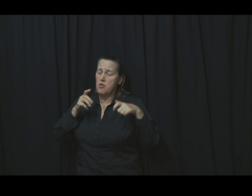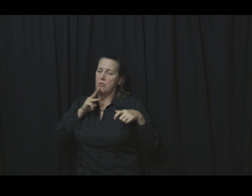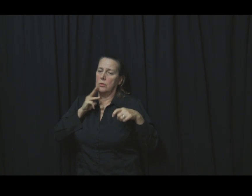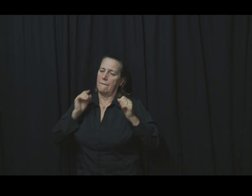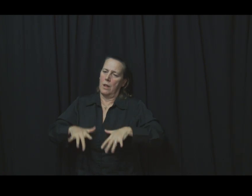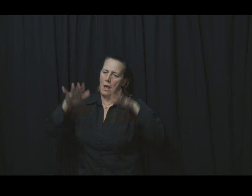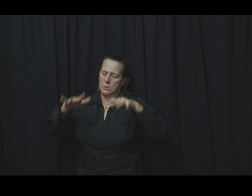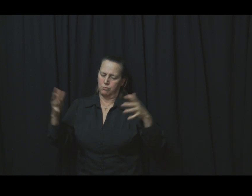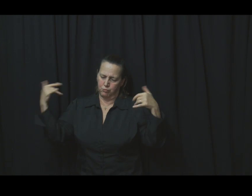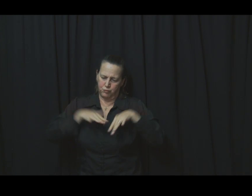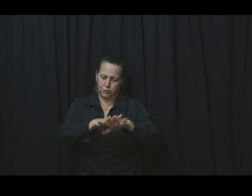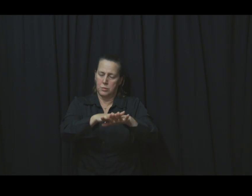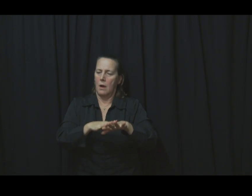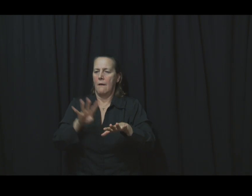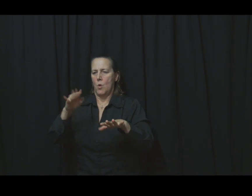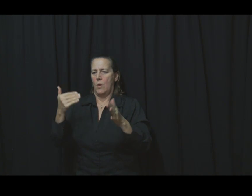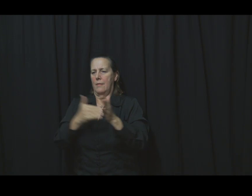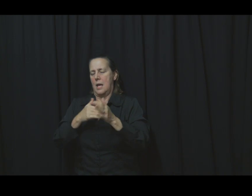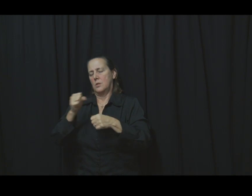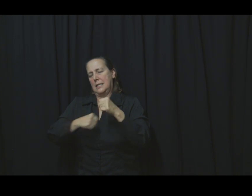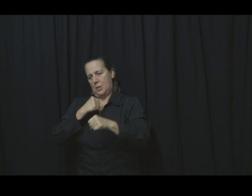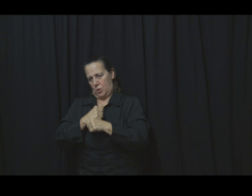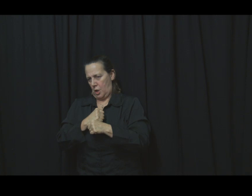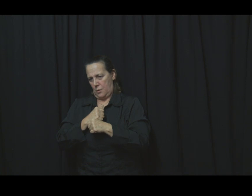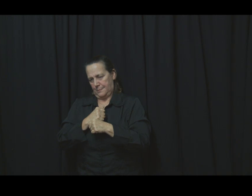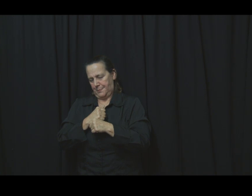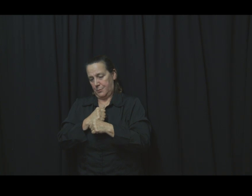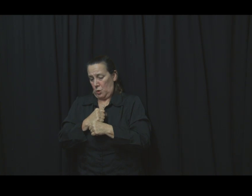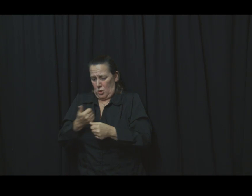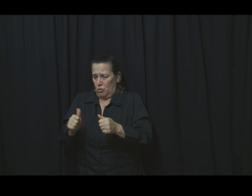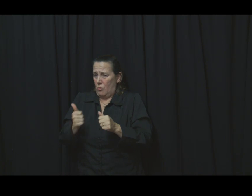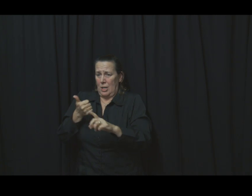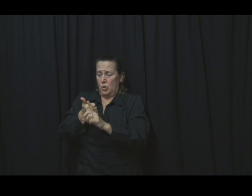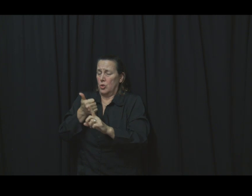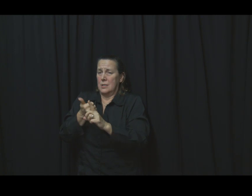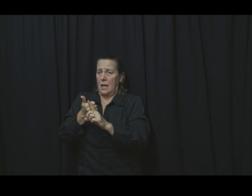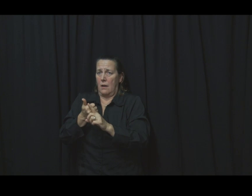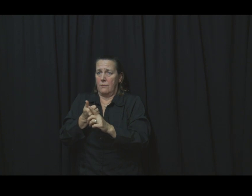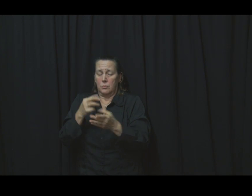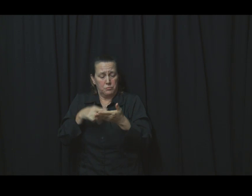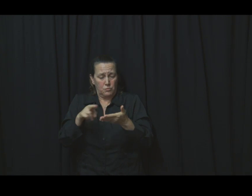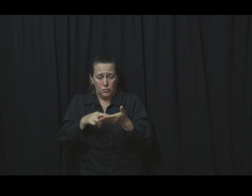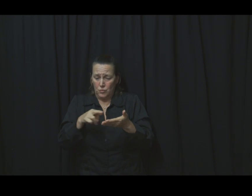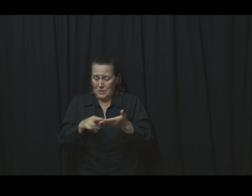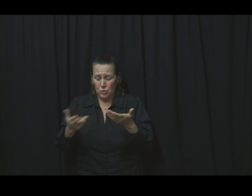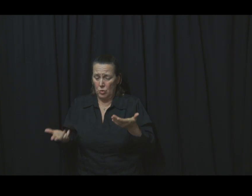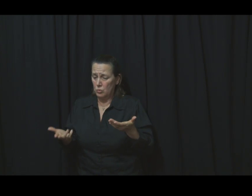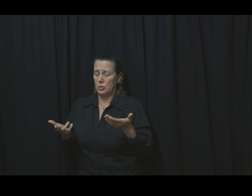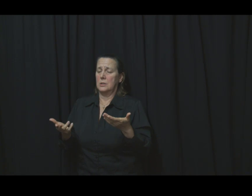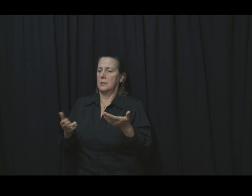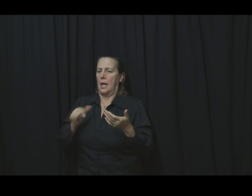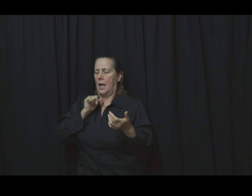just 4,000 years ago? You can try this yourself, everybody. I don't mean to be